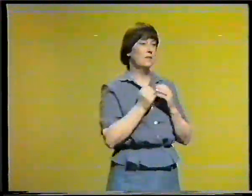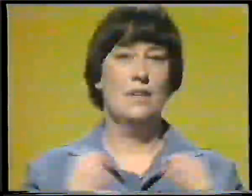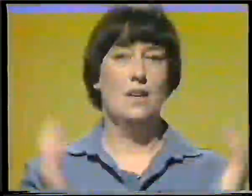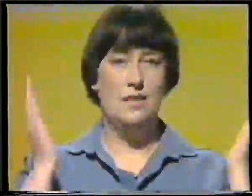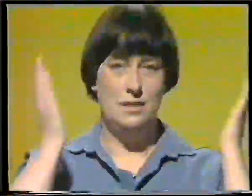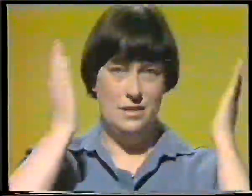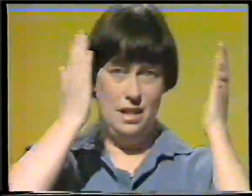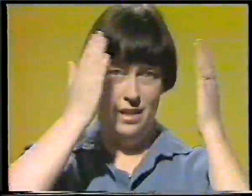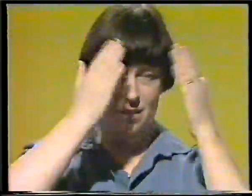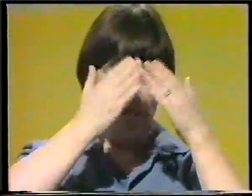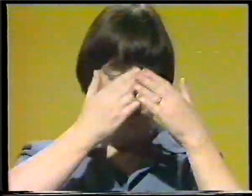night.